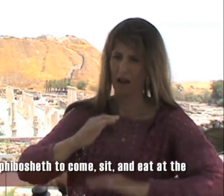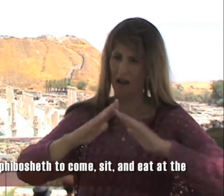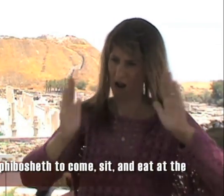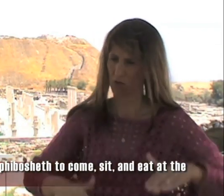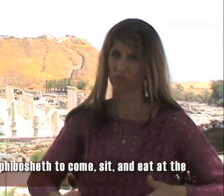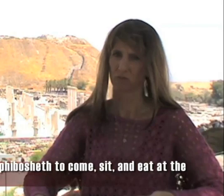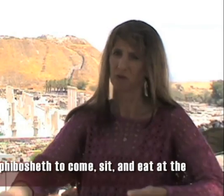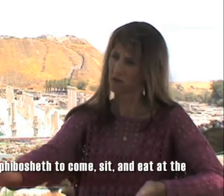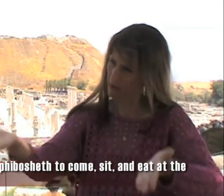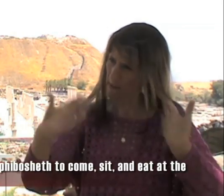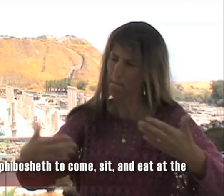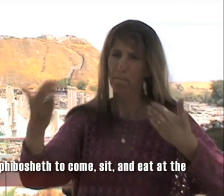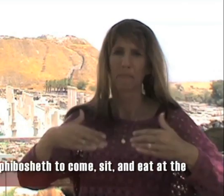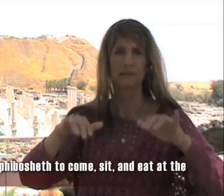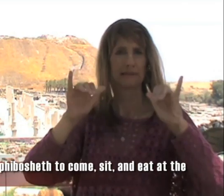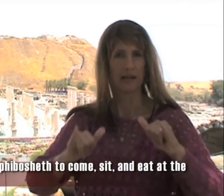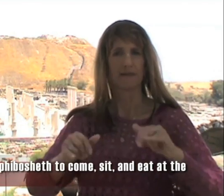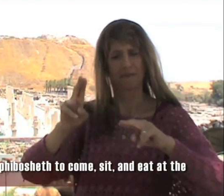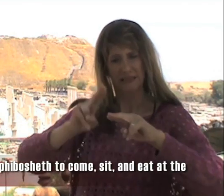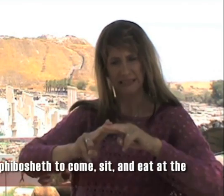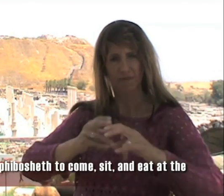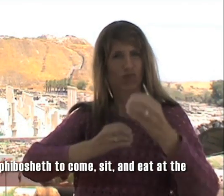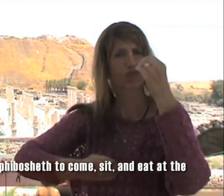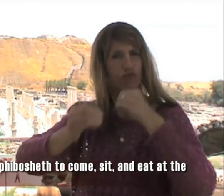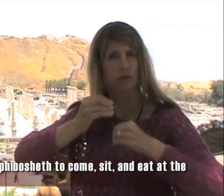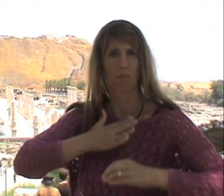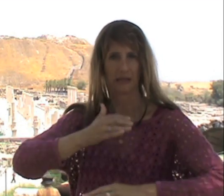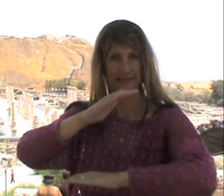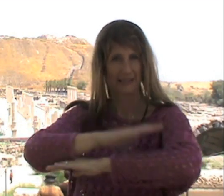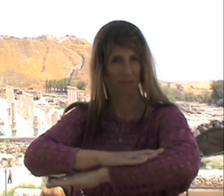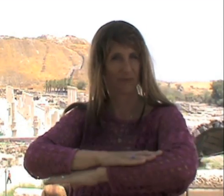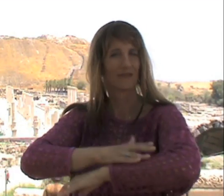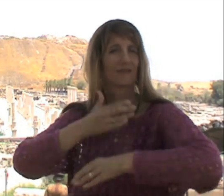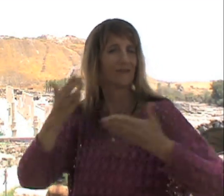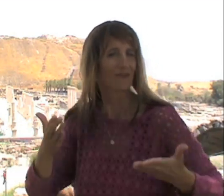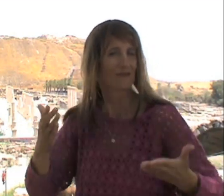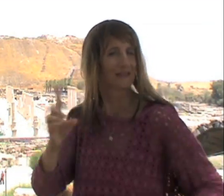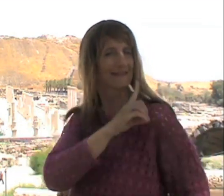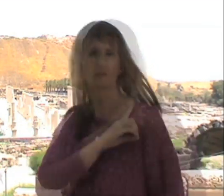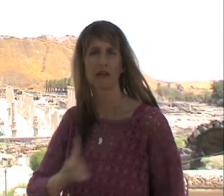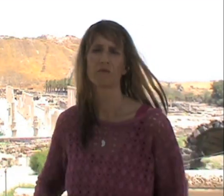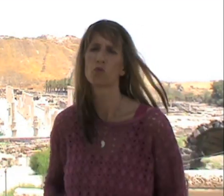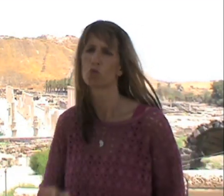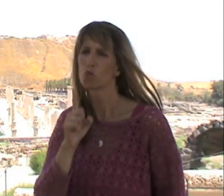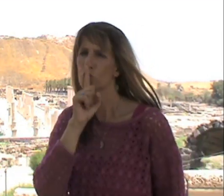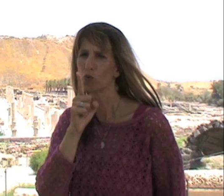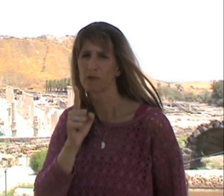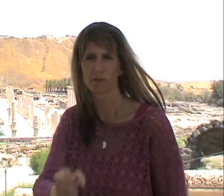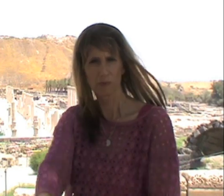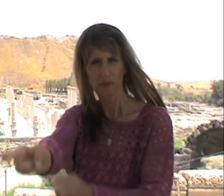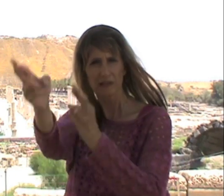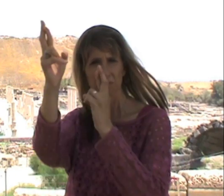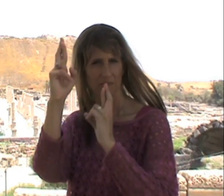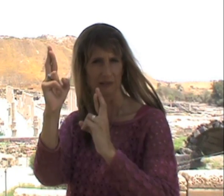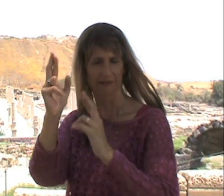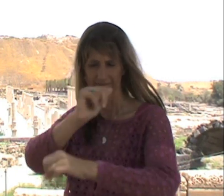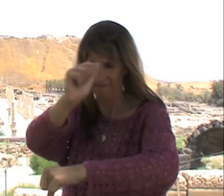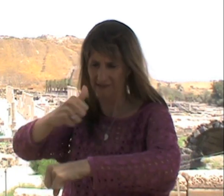welcomed Mephibosheth to come and sit and eat at the king's table. So you see, David had